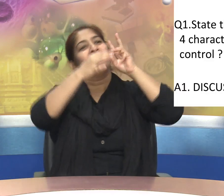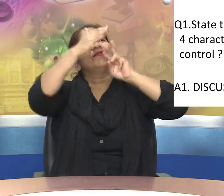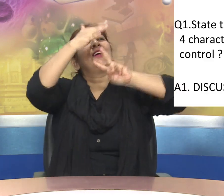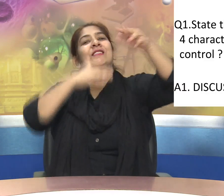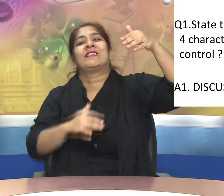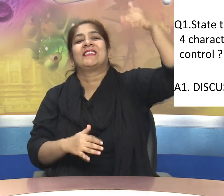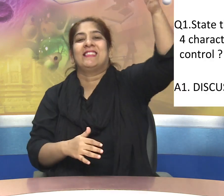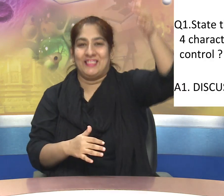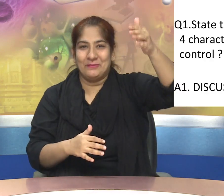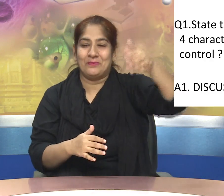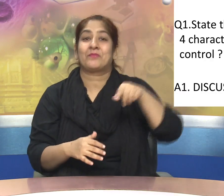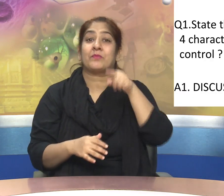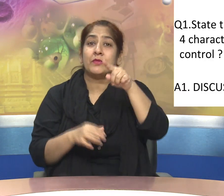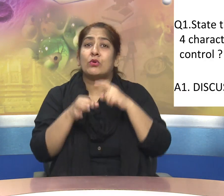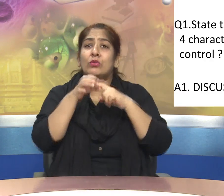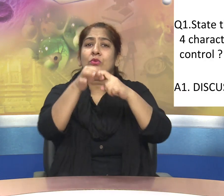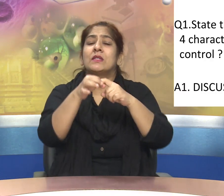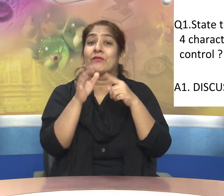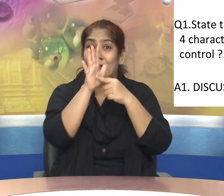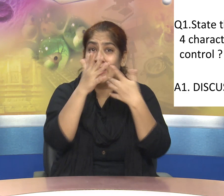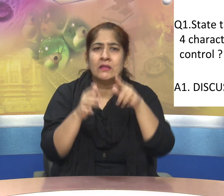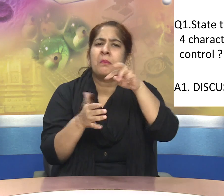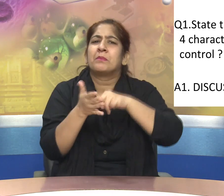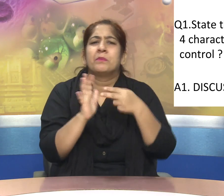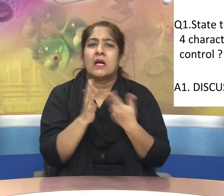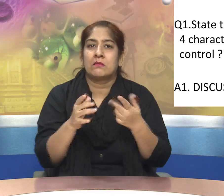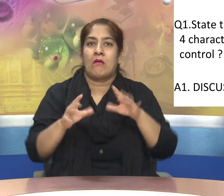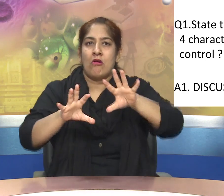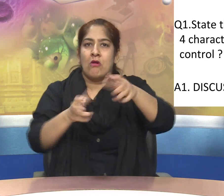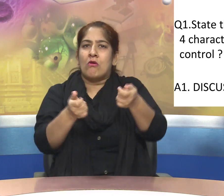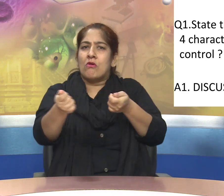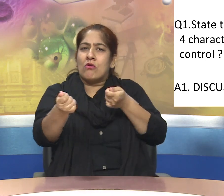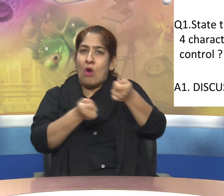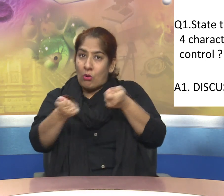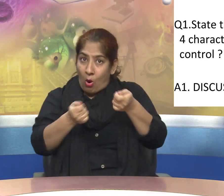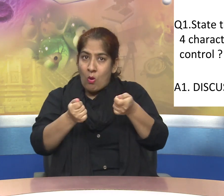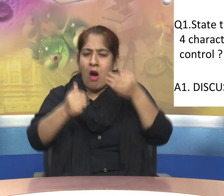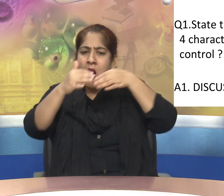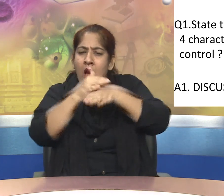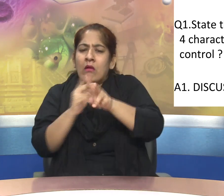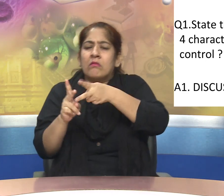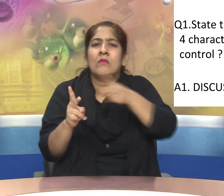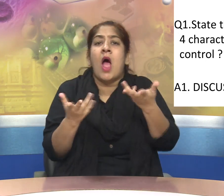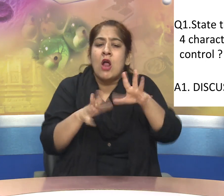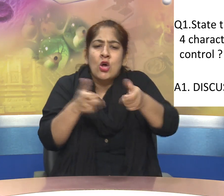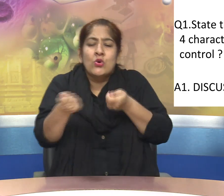the question one you have seen, this is about the controlling. You have to state the important